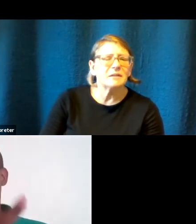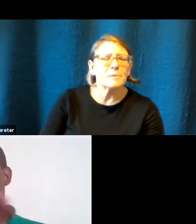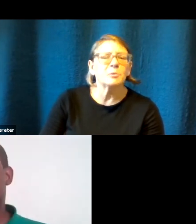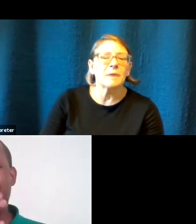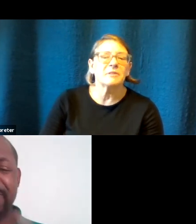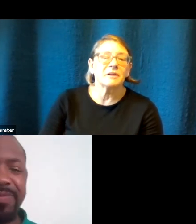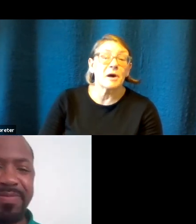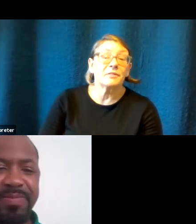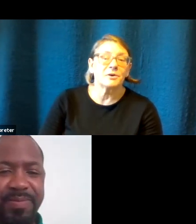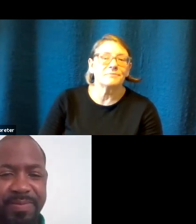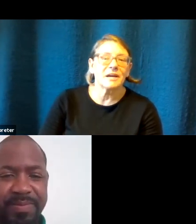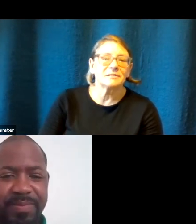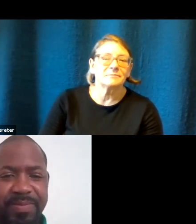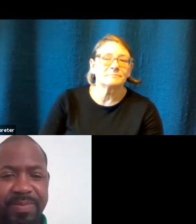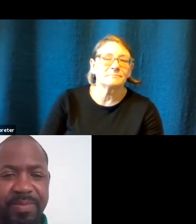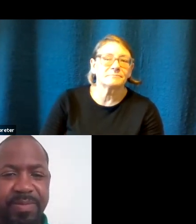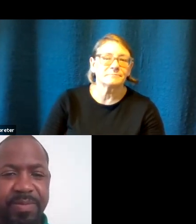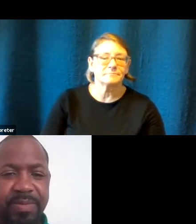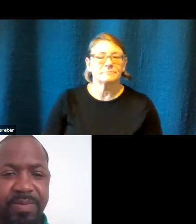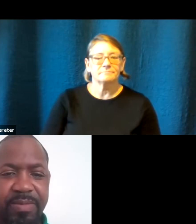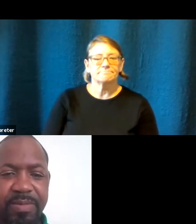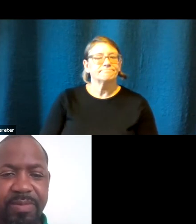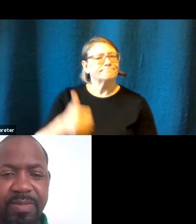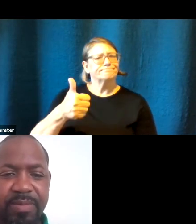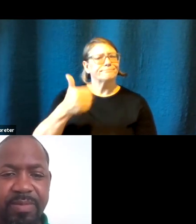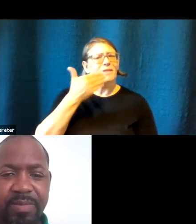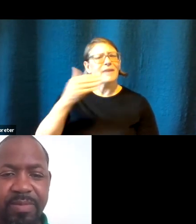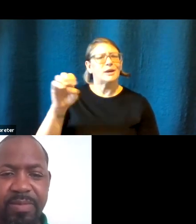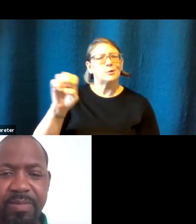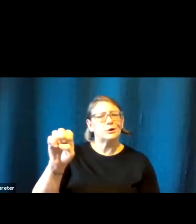Yeah, I need a little bit more time to think about it though. Thanks.